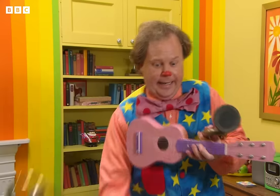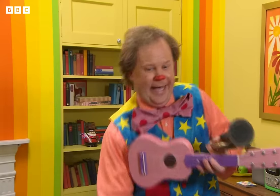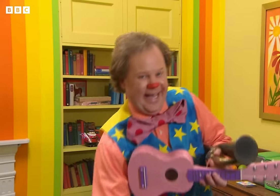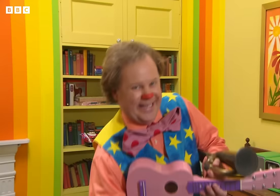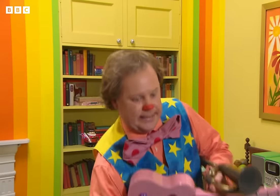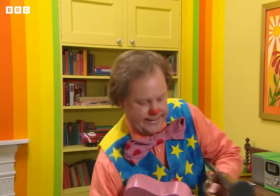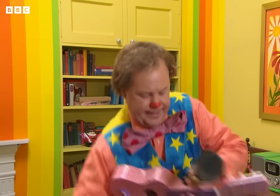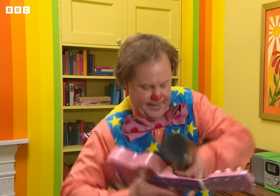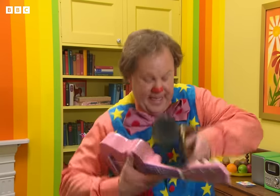just,